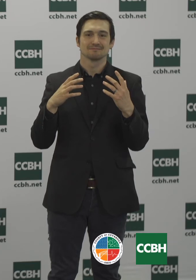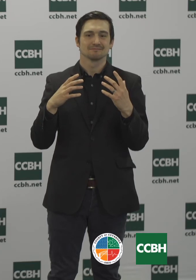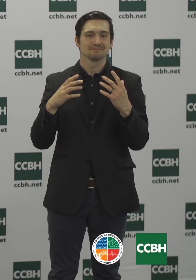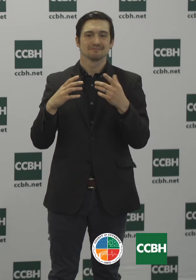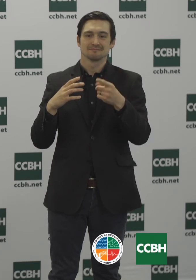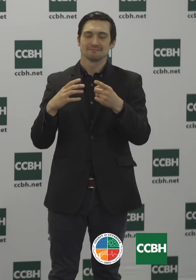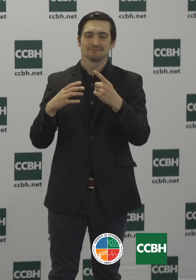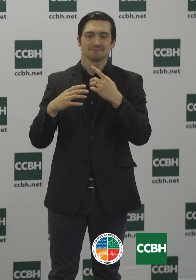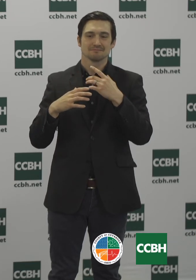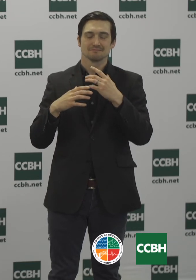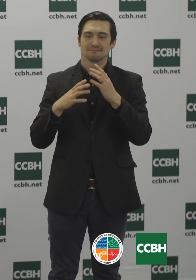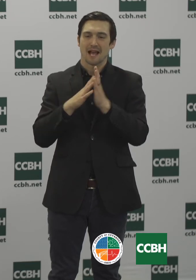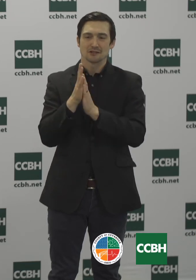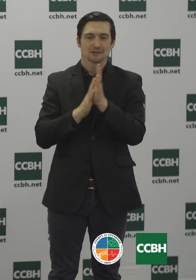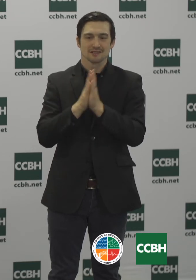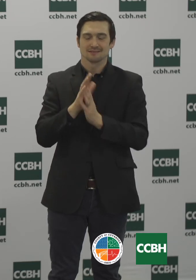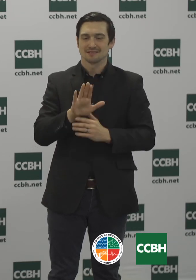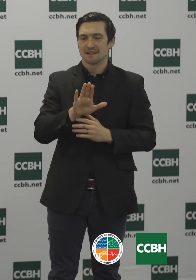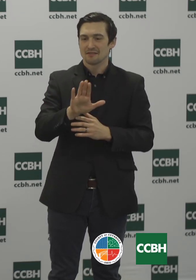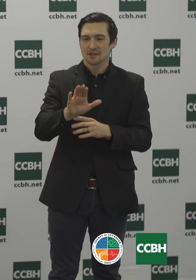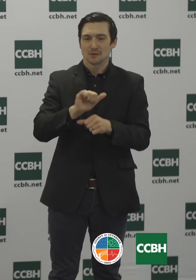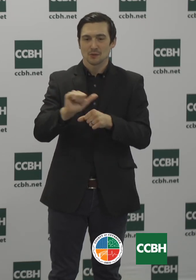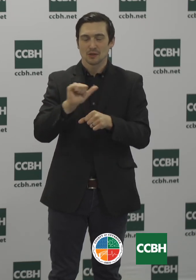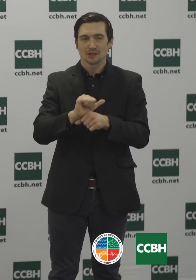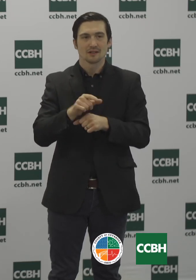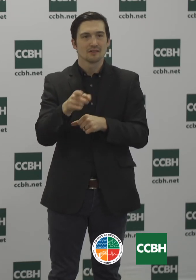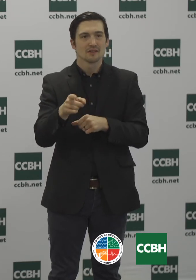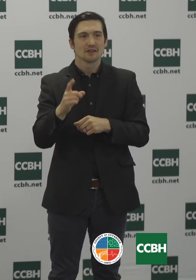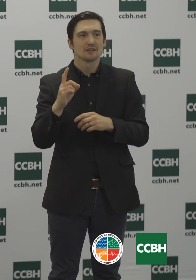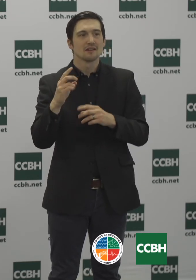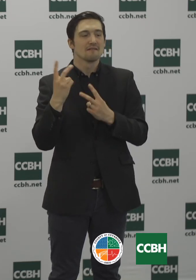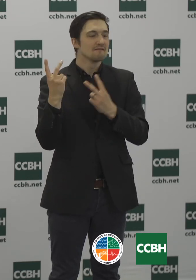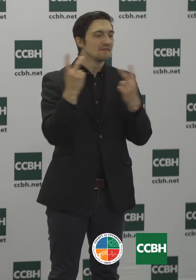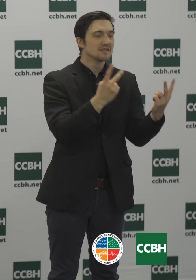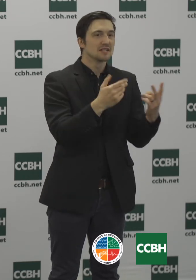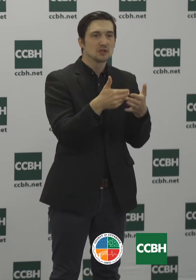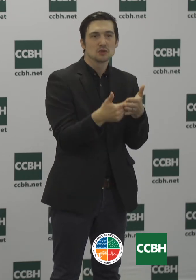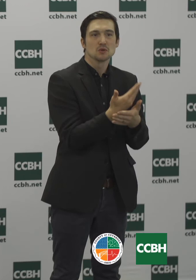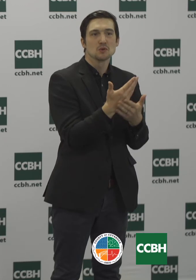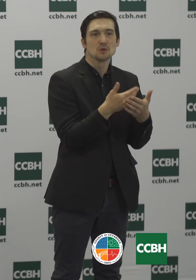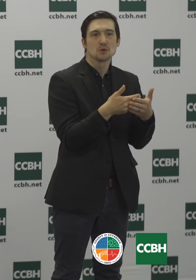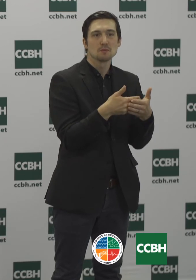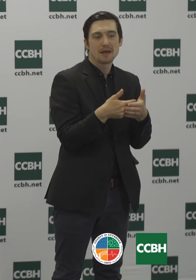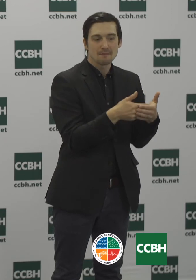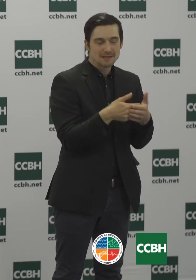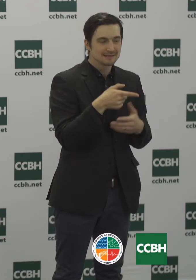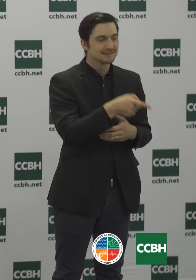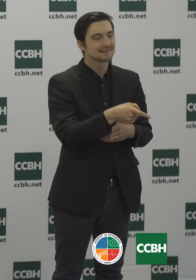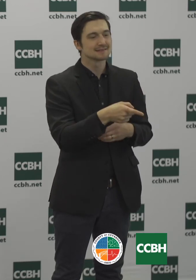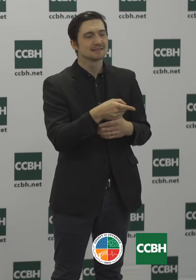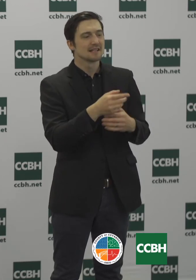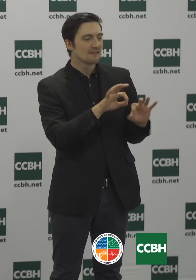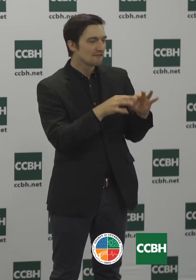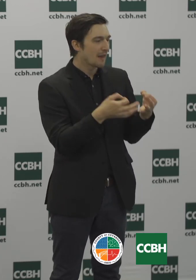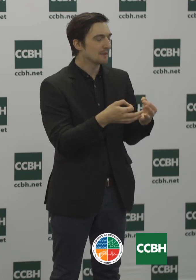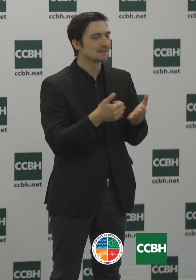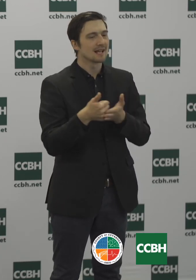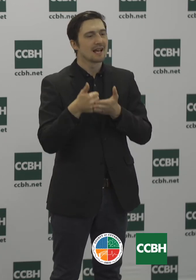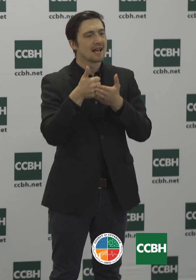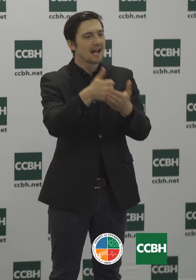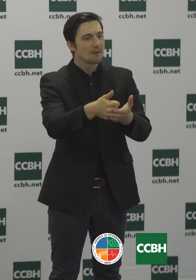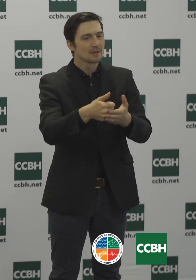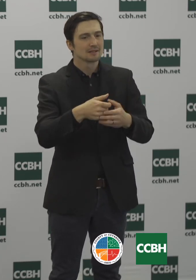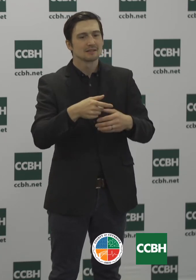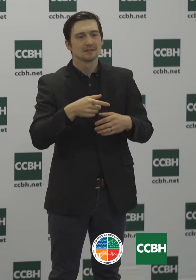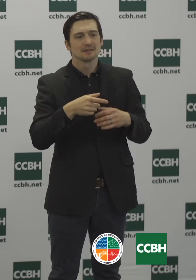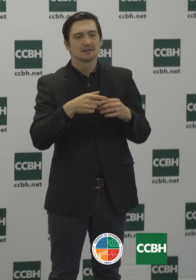not seen. Visiting newborns and their families, helping child care providers take care of children with special